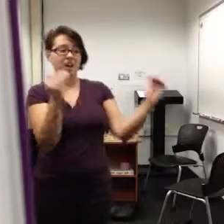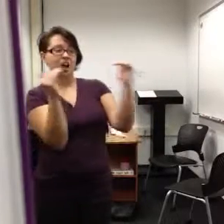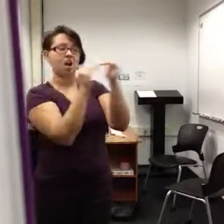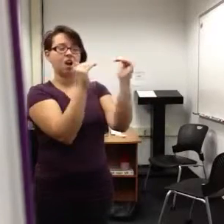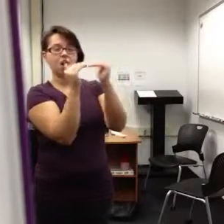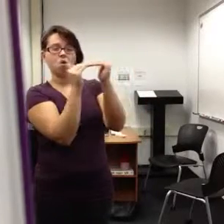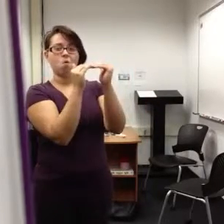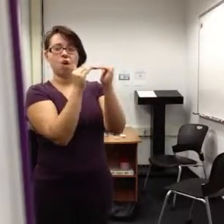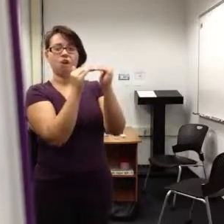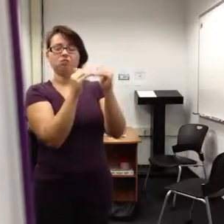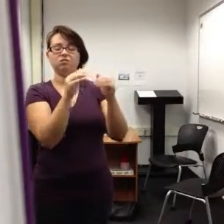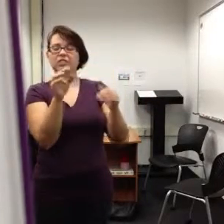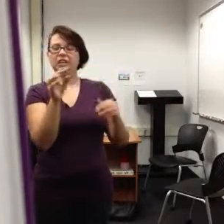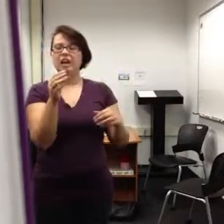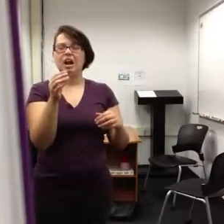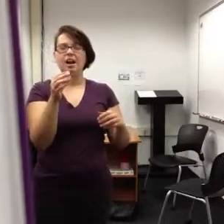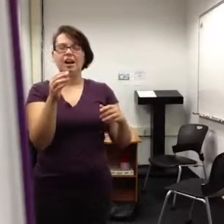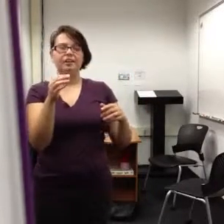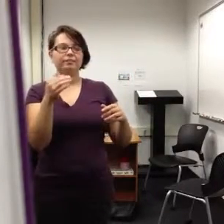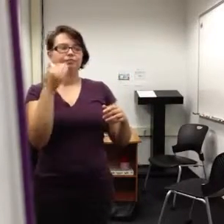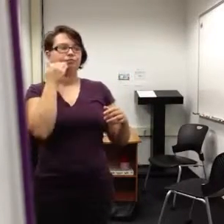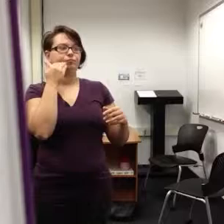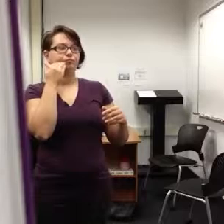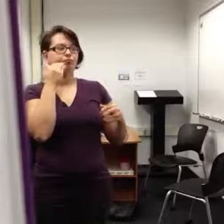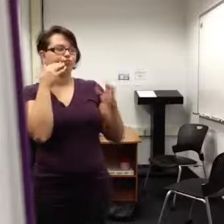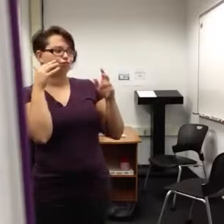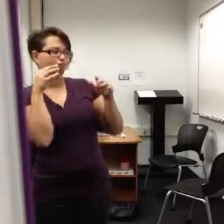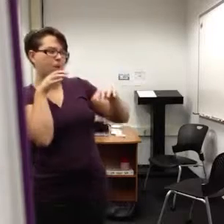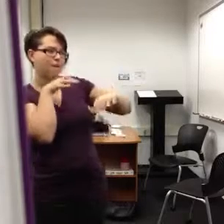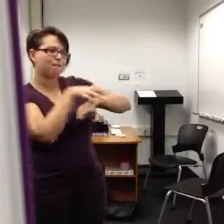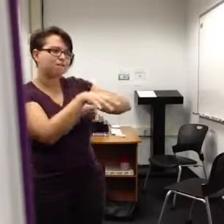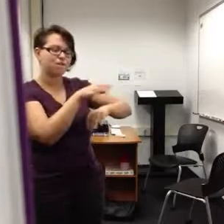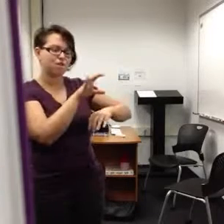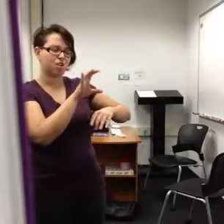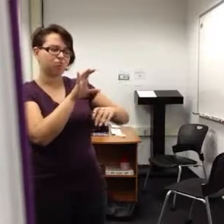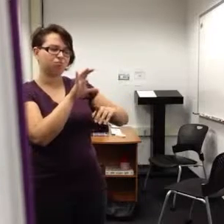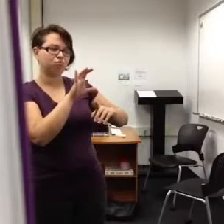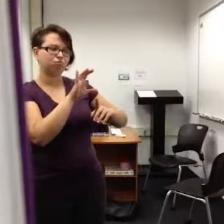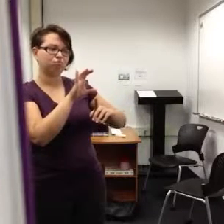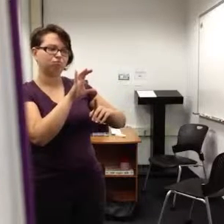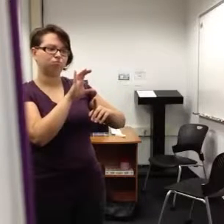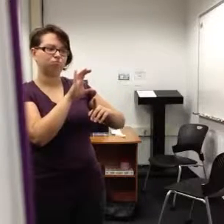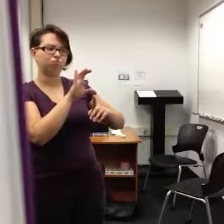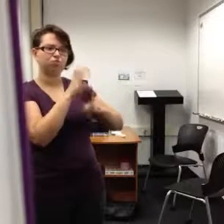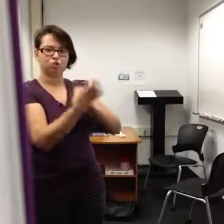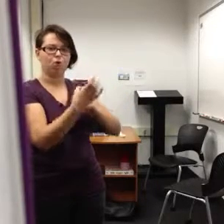democratic principles to the native people? No. We're still settling those accounts today.